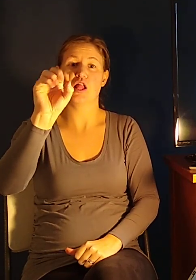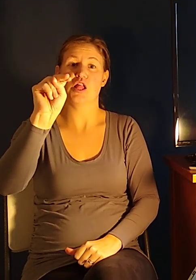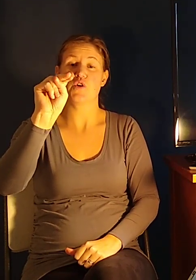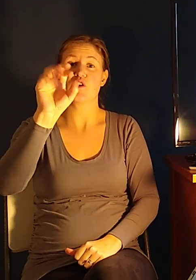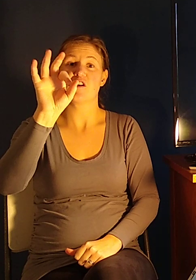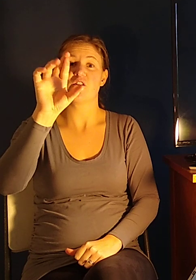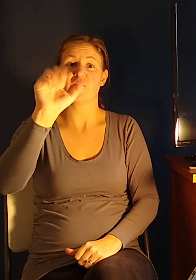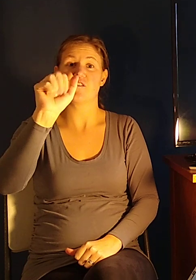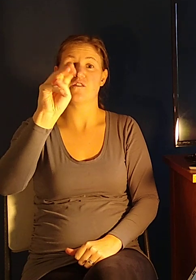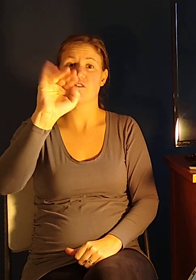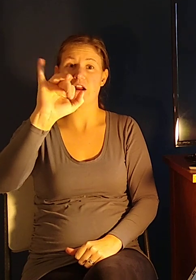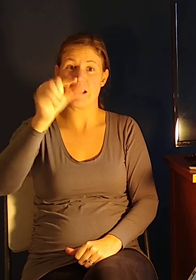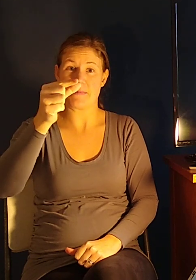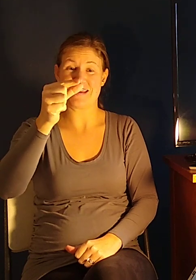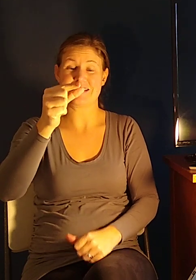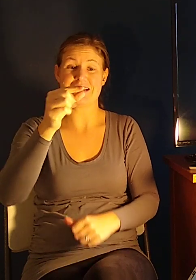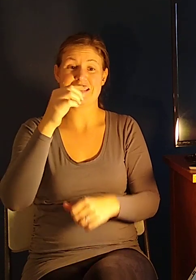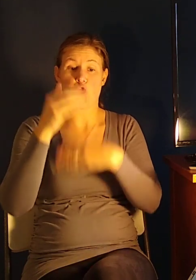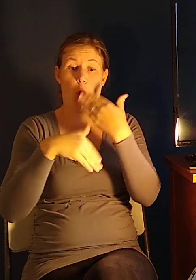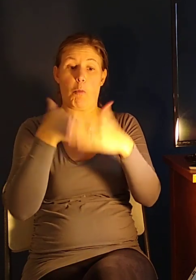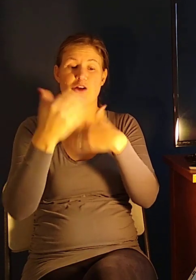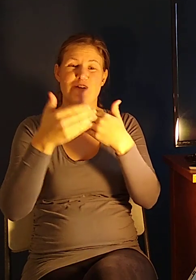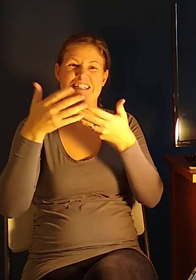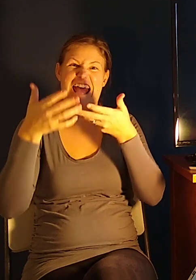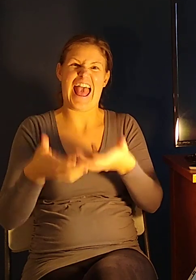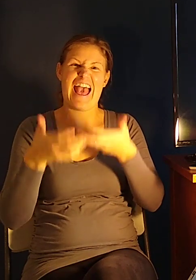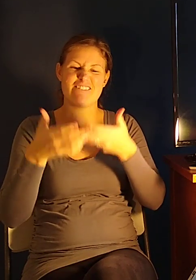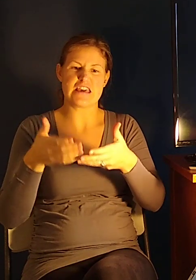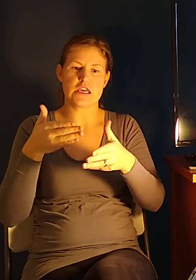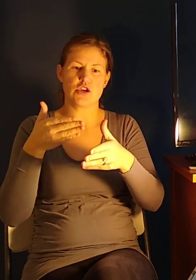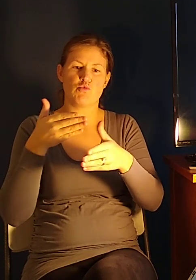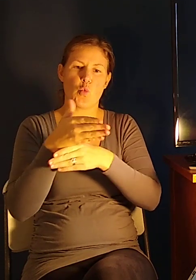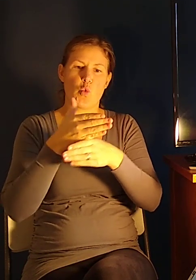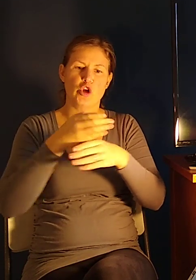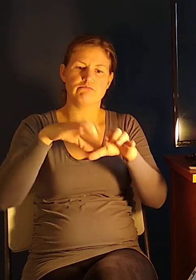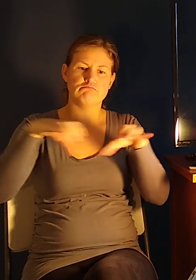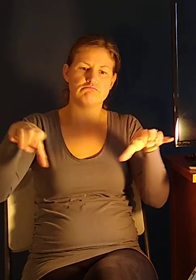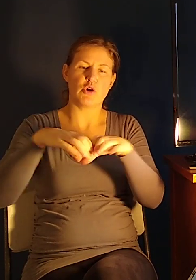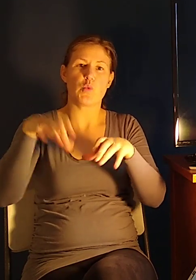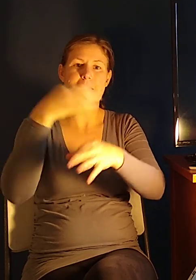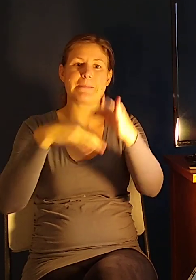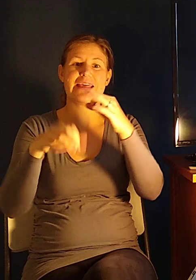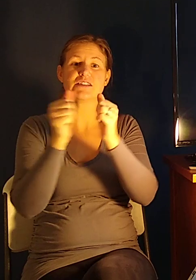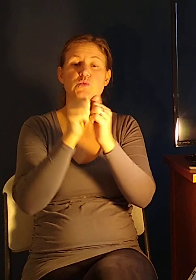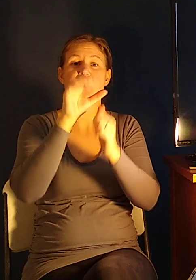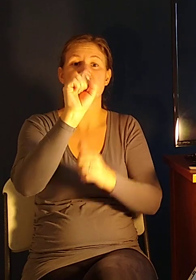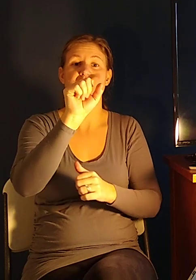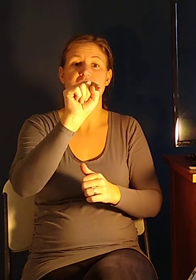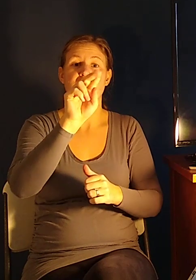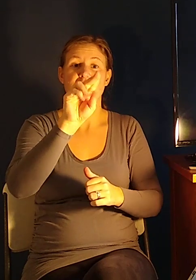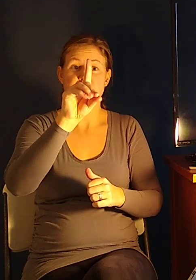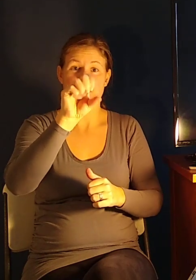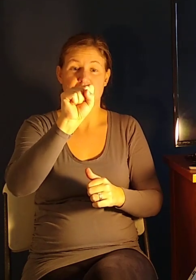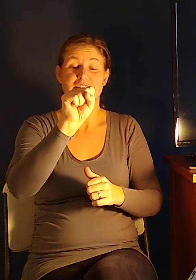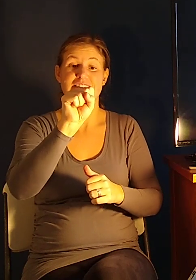This is a process in which heavy timbers are replaced with studs, and those studs are held together only